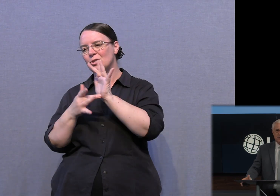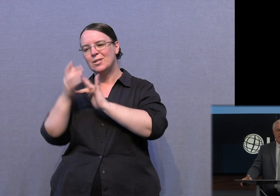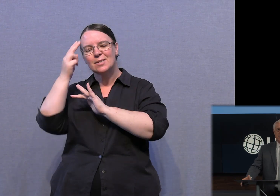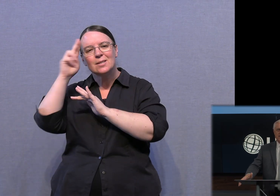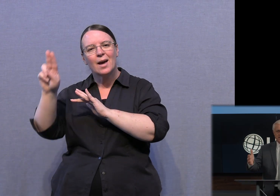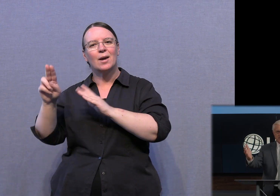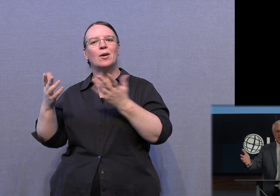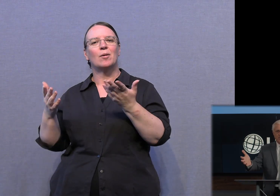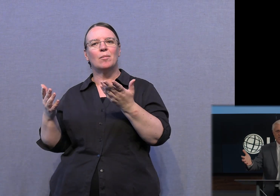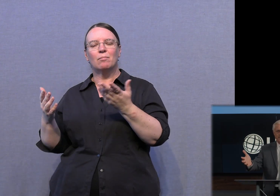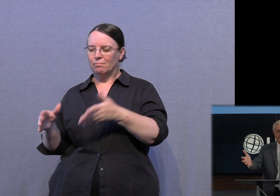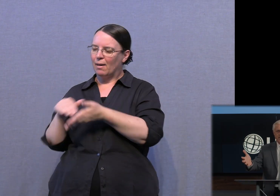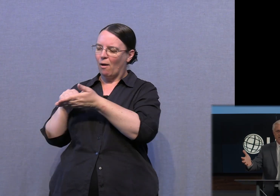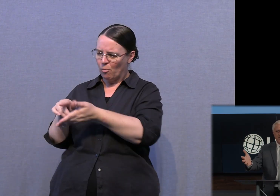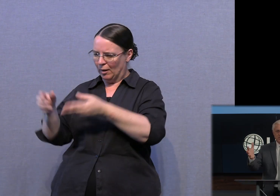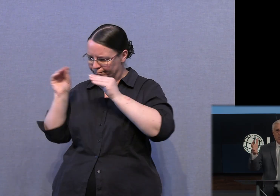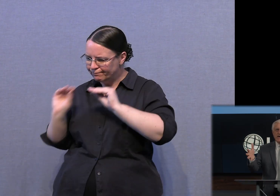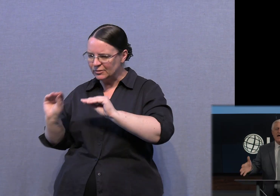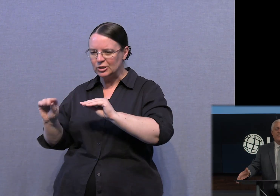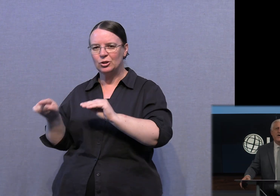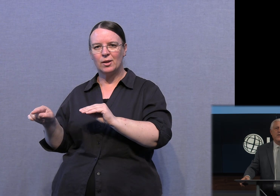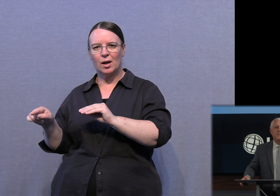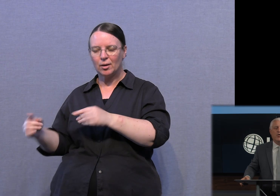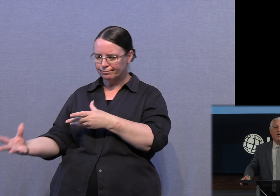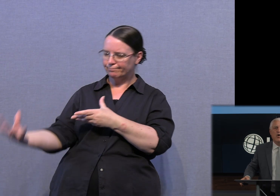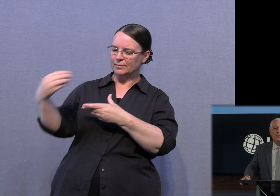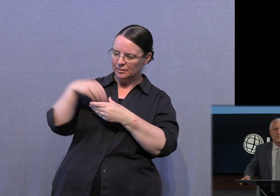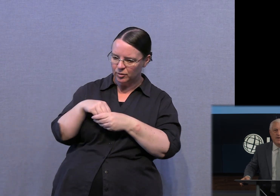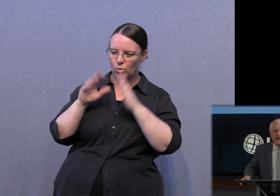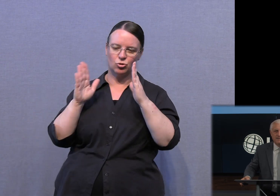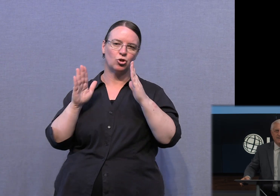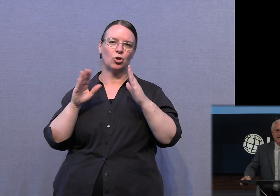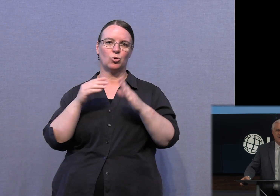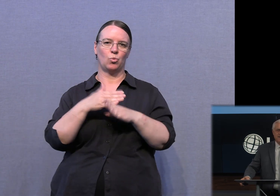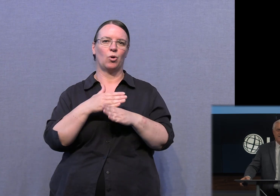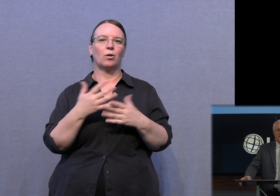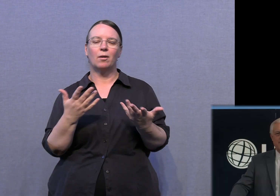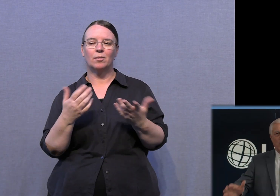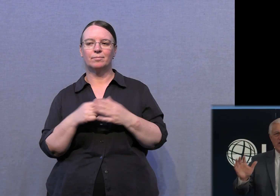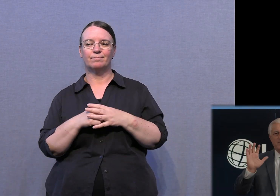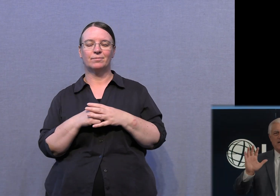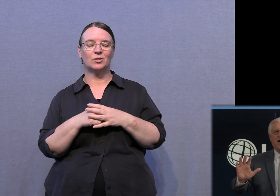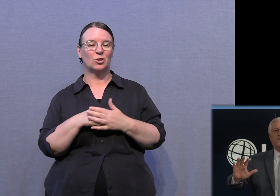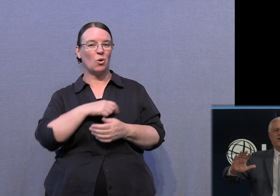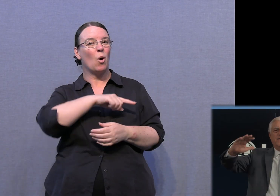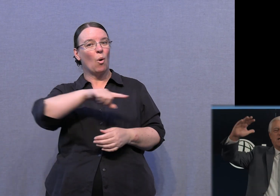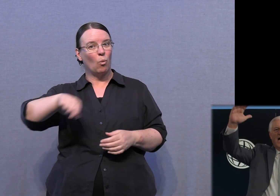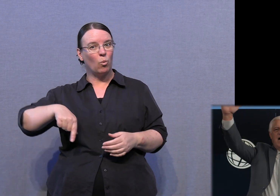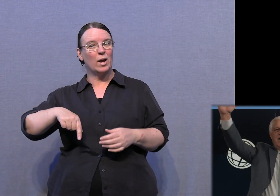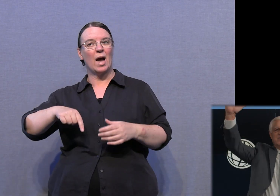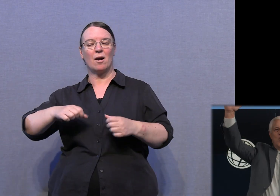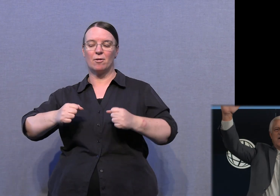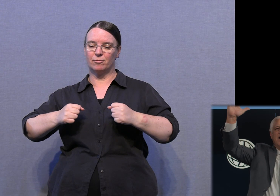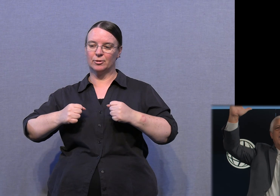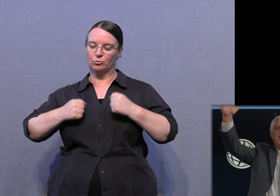church and disciple them. So we have a very important role to play. But we can be confident that